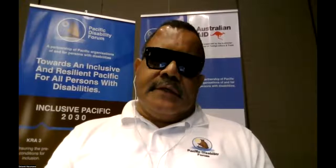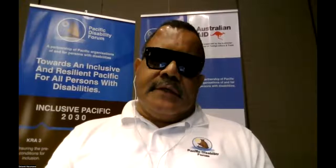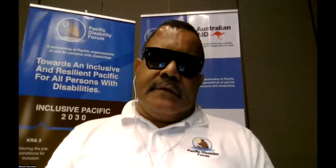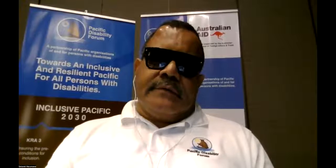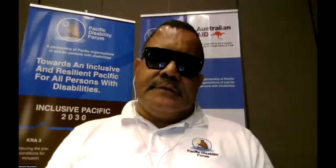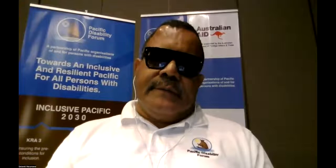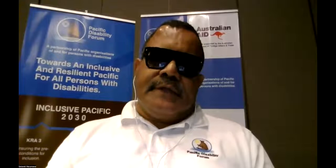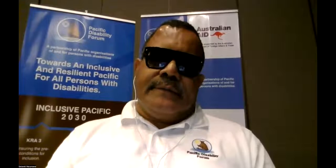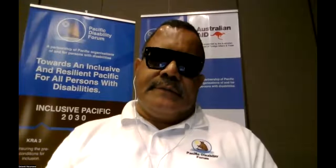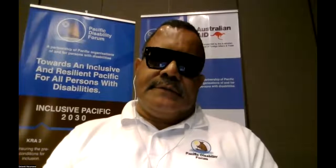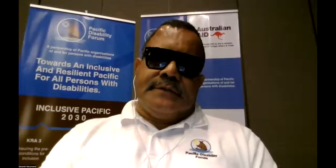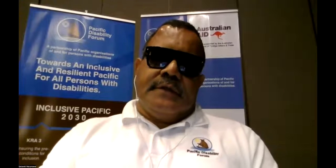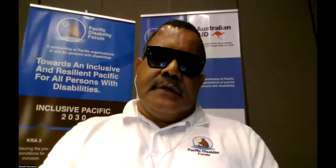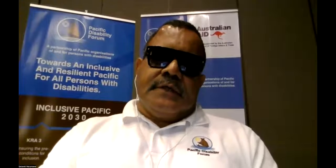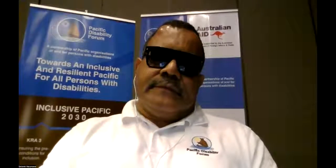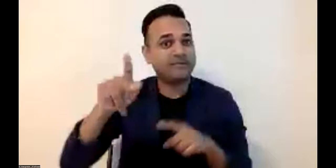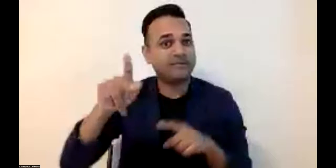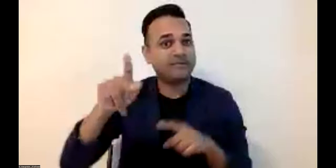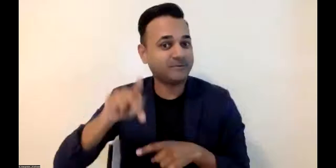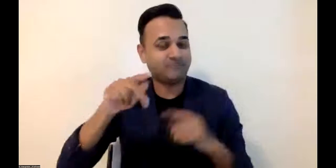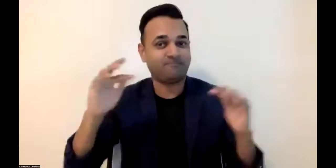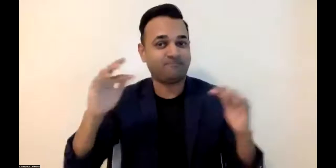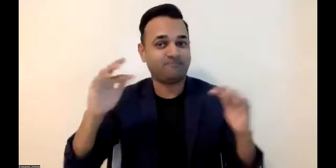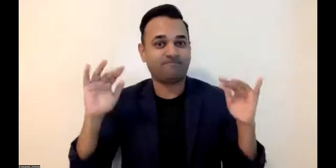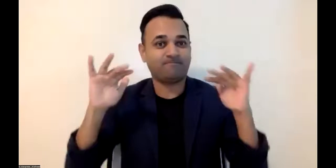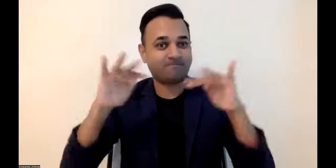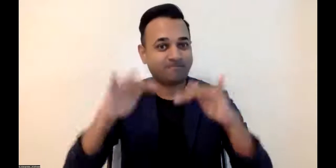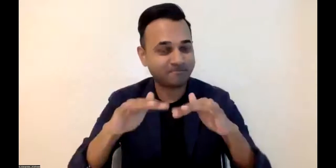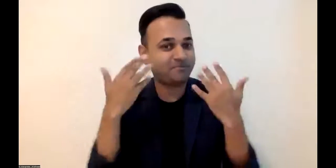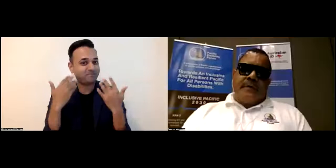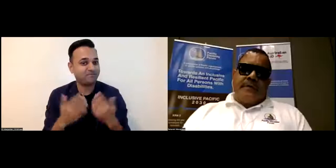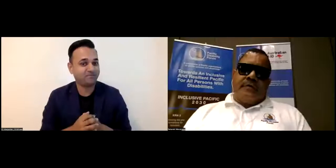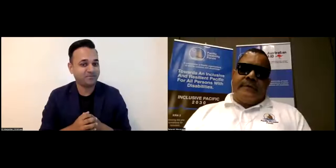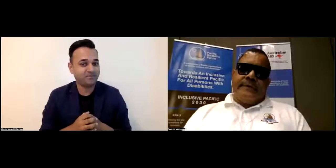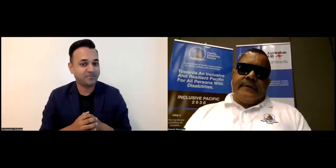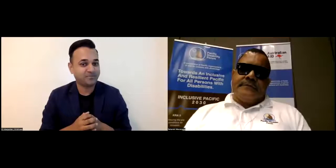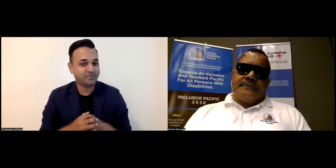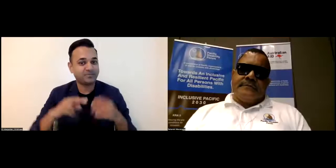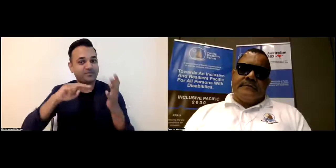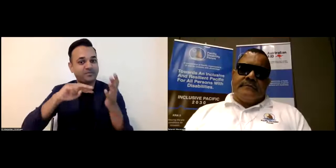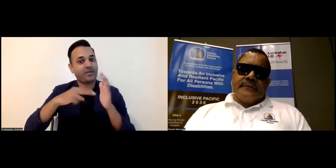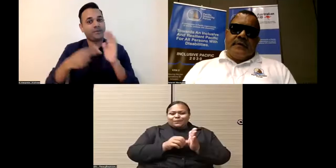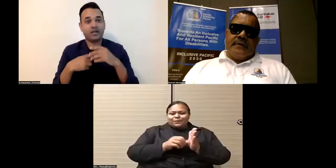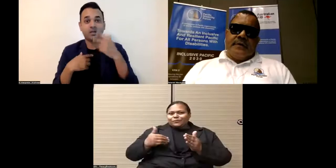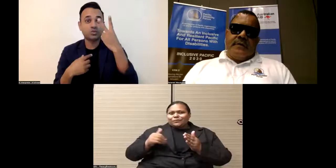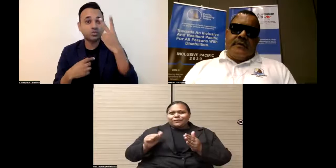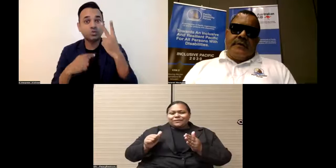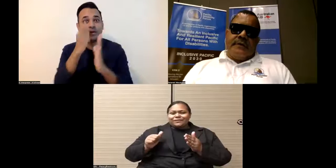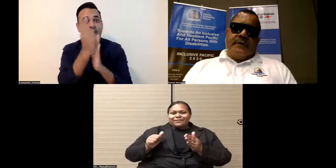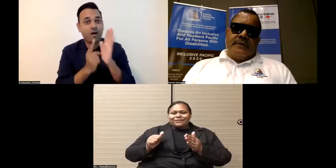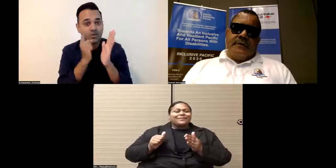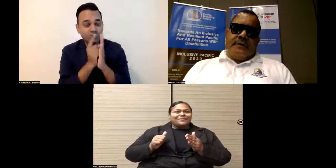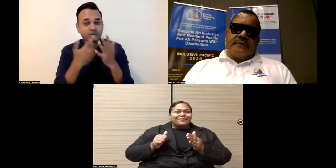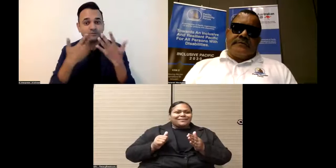us, receiving statements, as well as hearing some new commitments